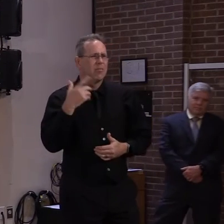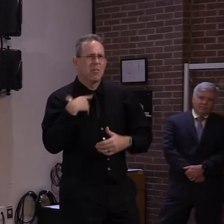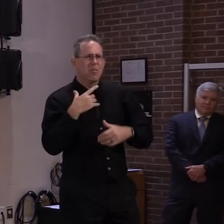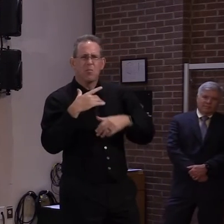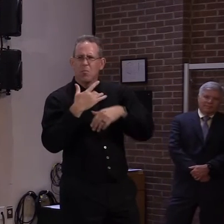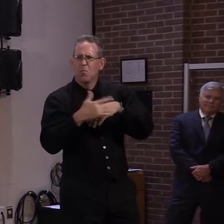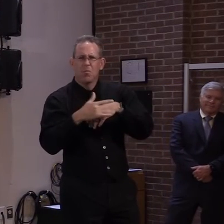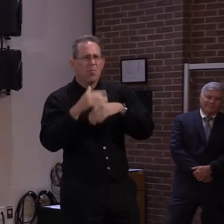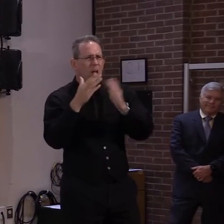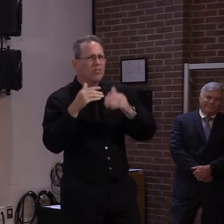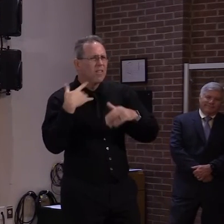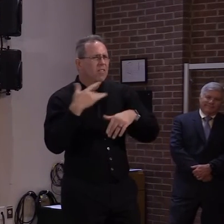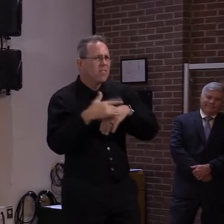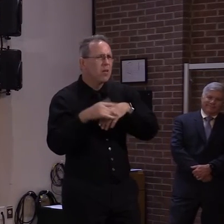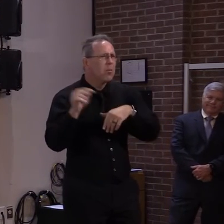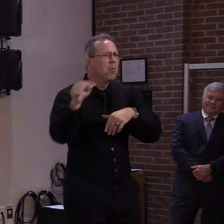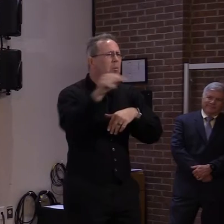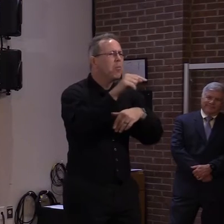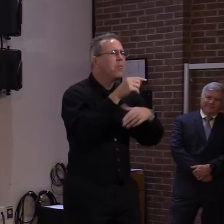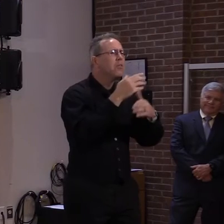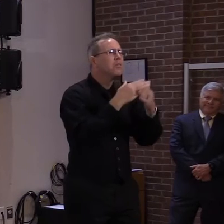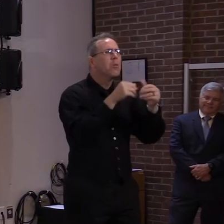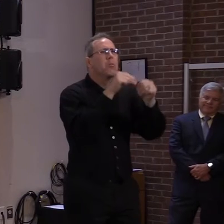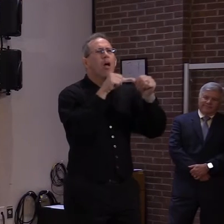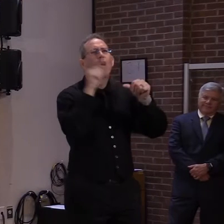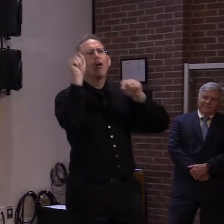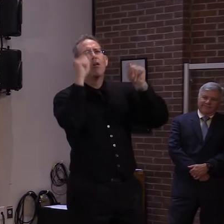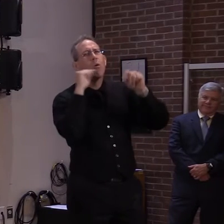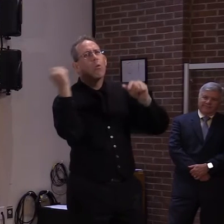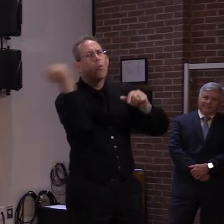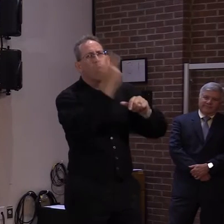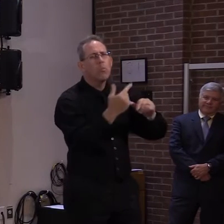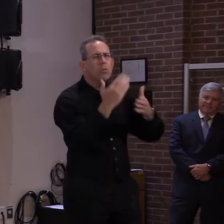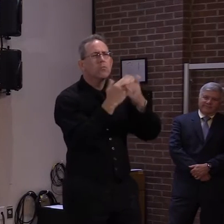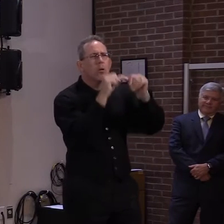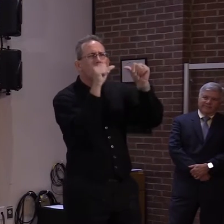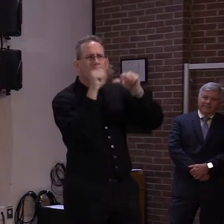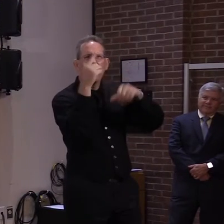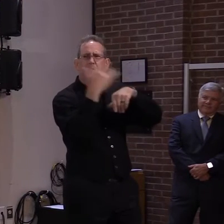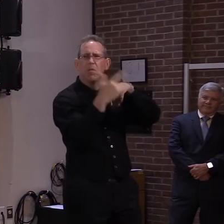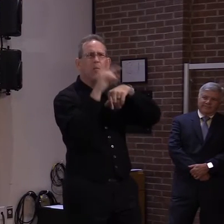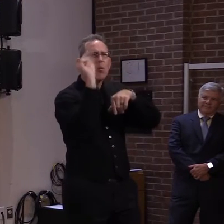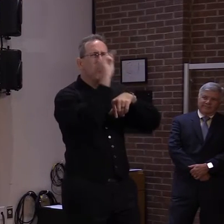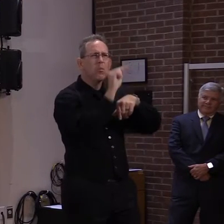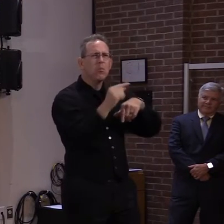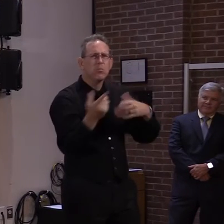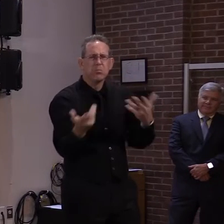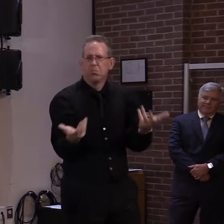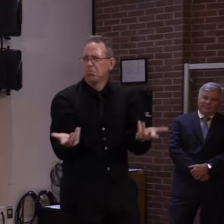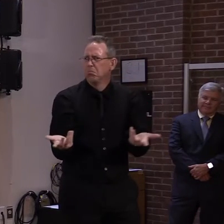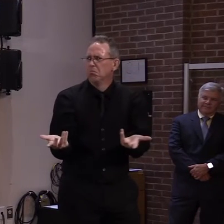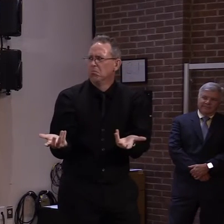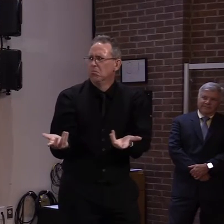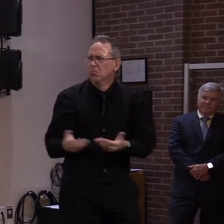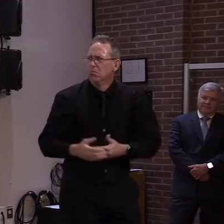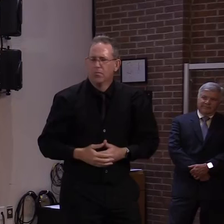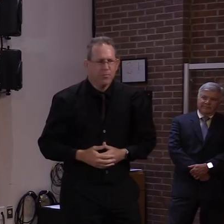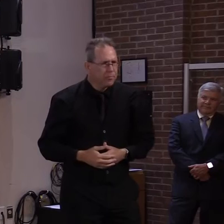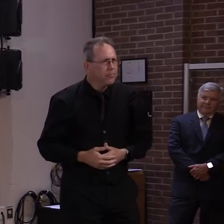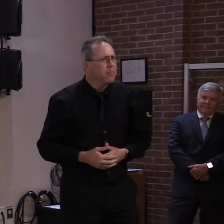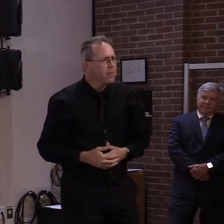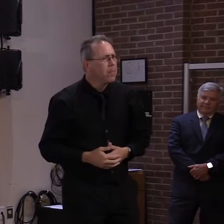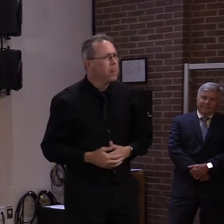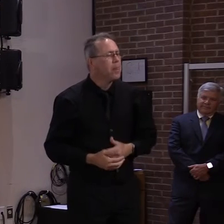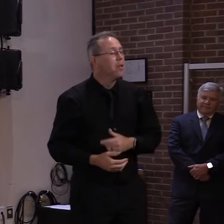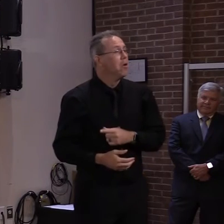in some parts of the state. Yeah, I haven't seen those statistics, but maybe you could point us in the right direction as to where you